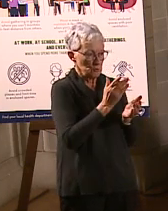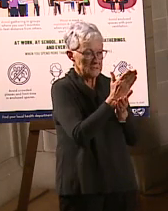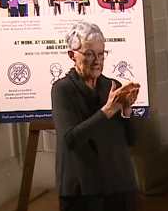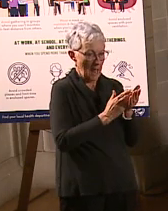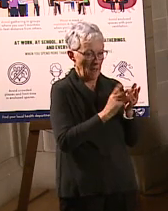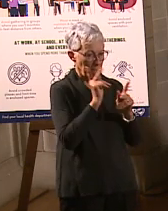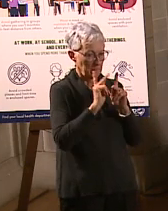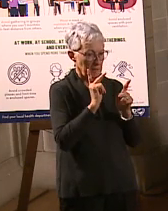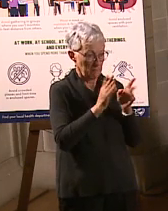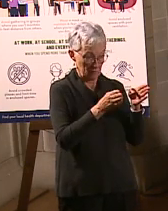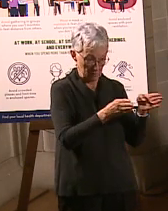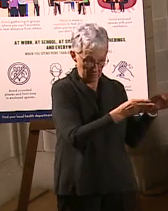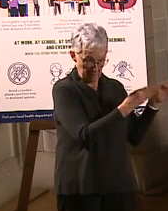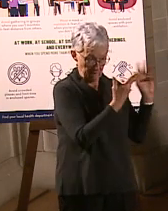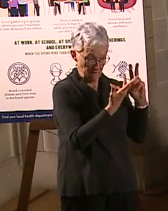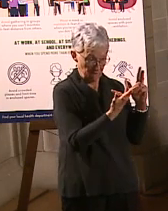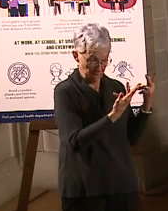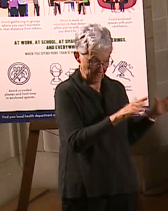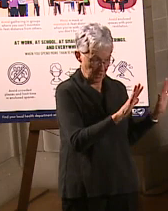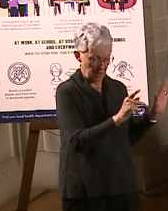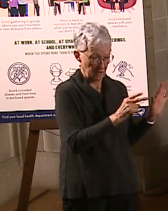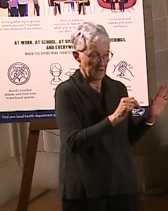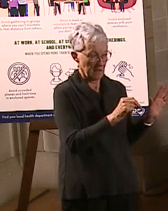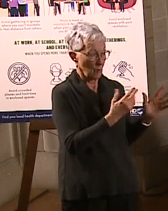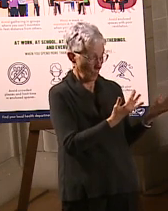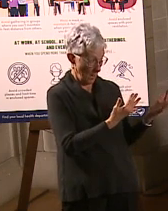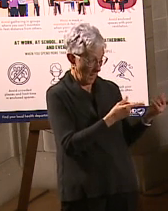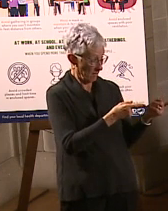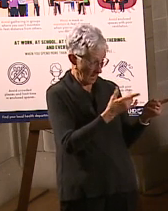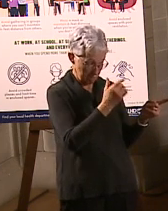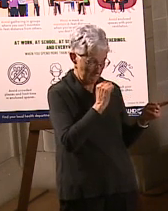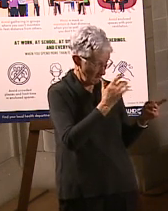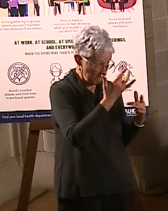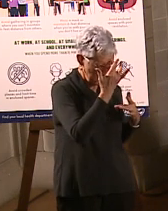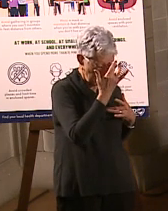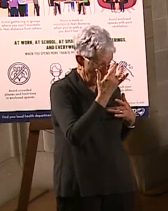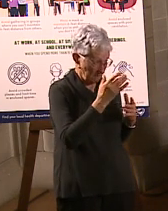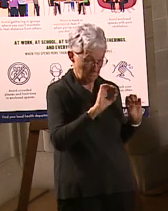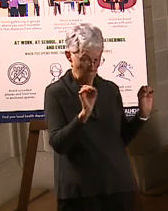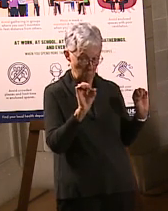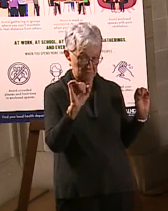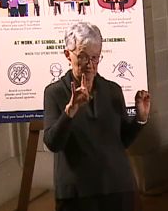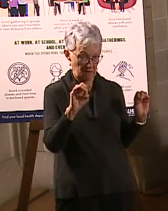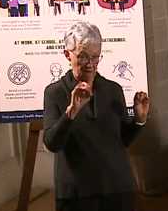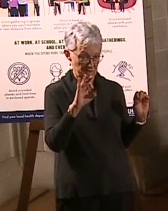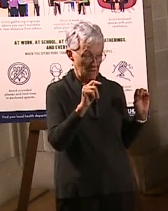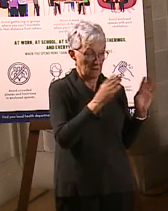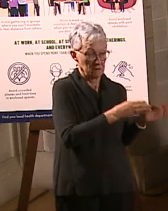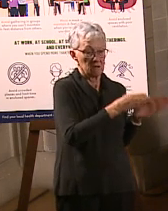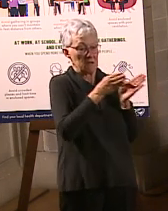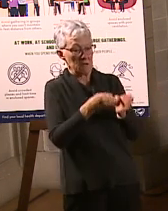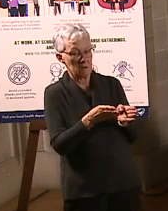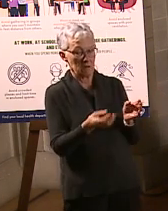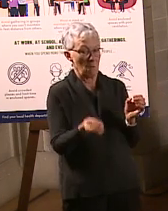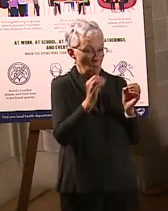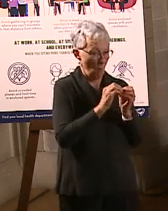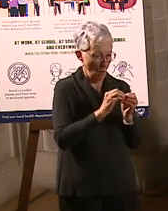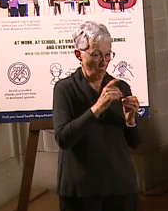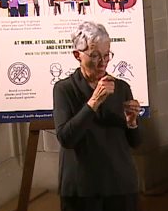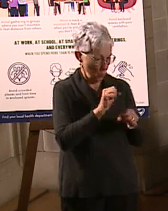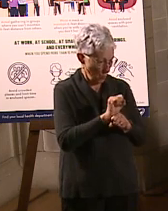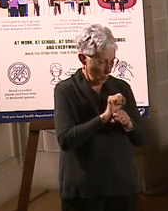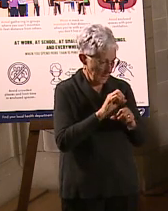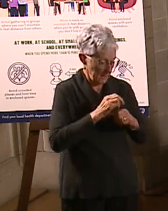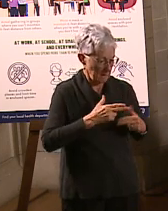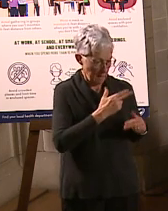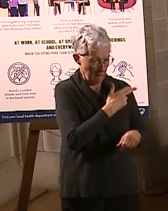a fever or whatever, they can't come in. So they've been careful with regard to that. But I think that, again, based upon what we've seen from Lincoln, Lancaster, and Douglas County, when we get into the